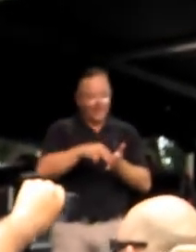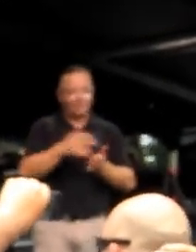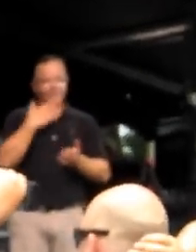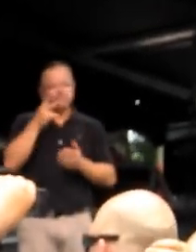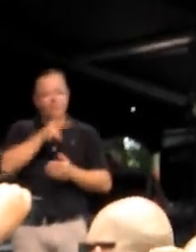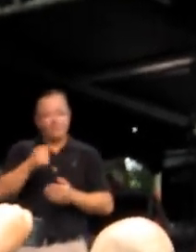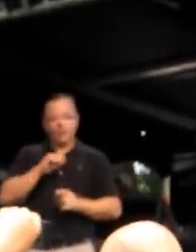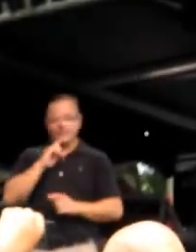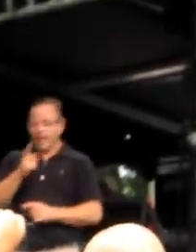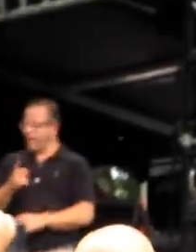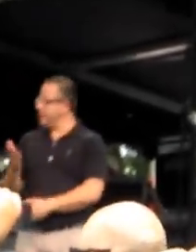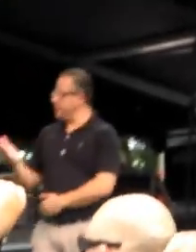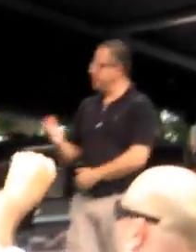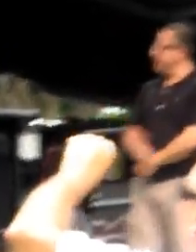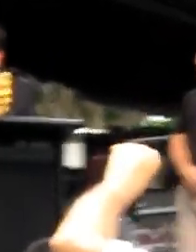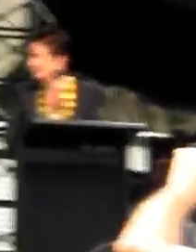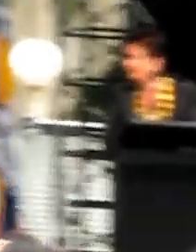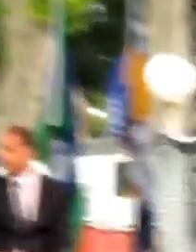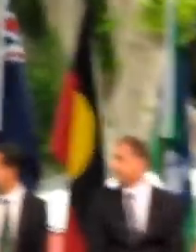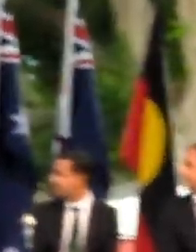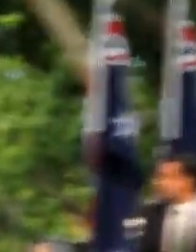me?